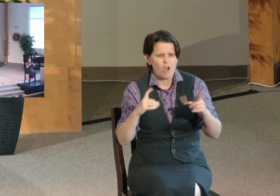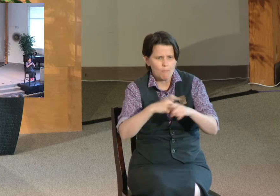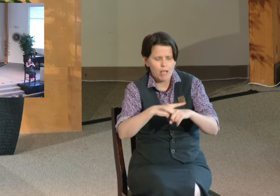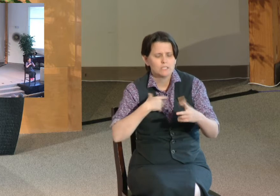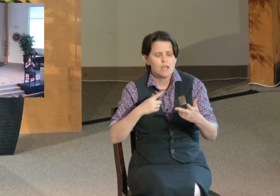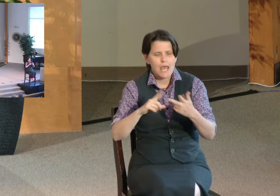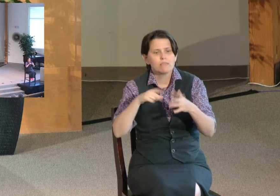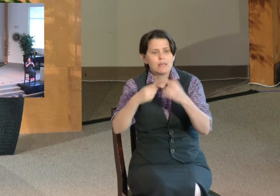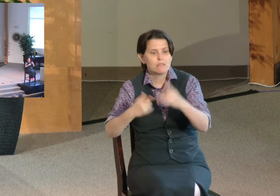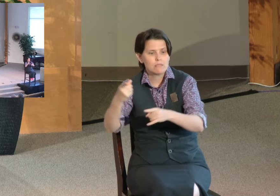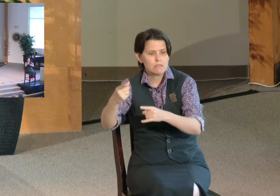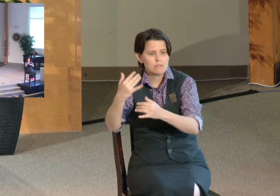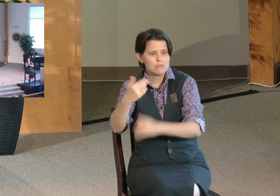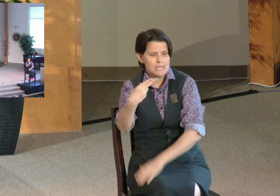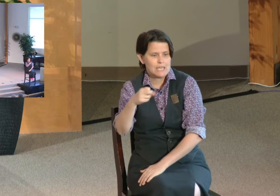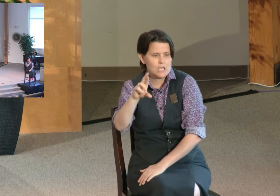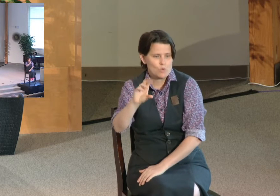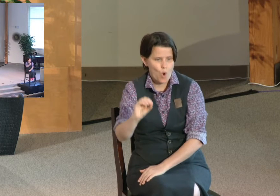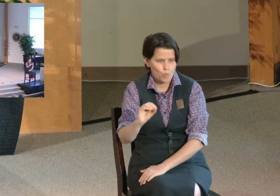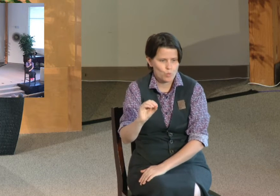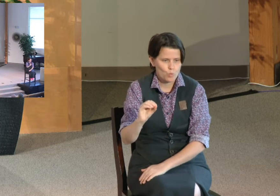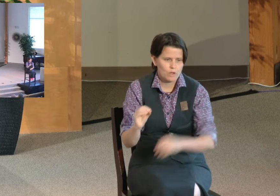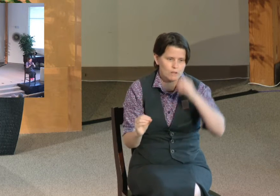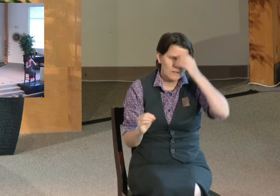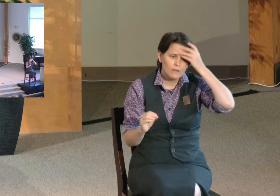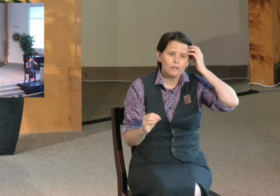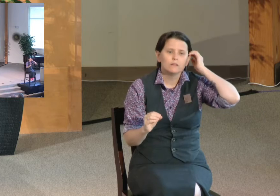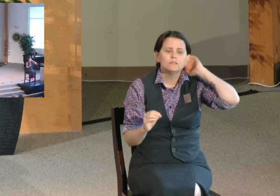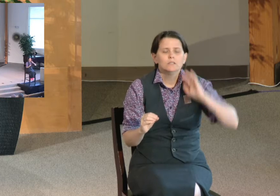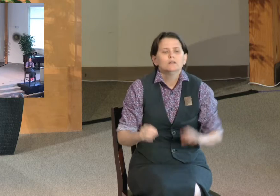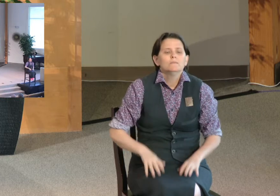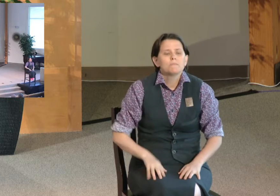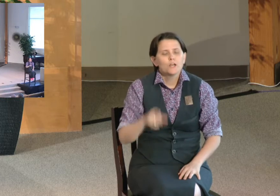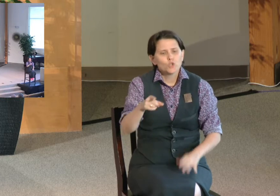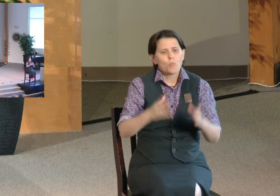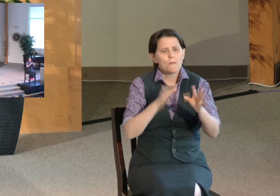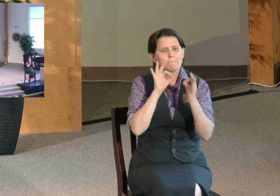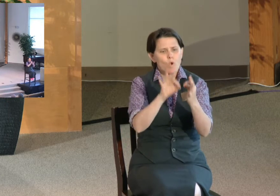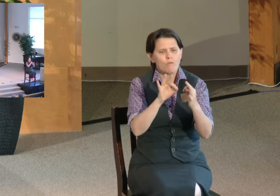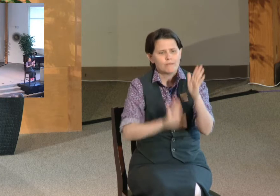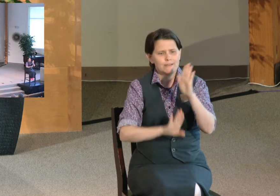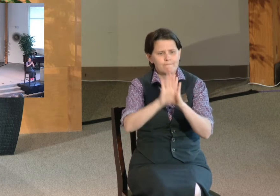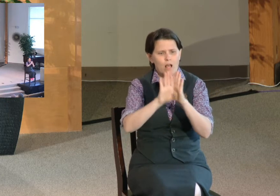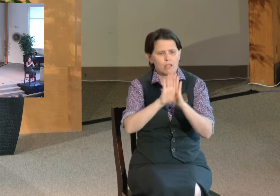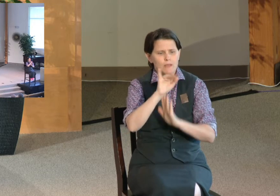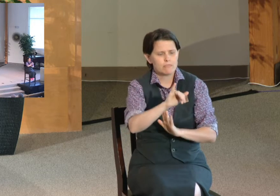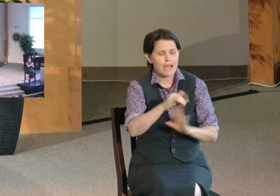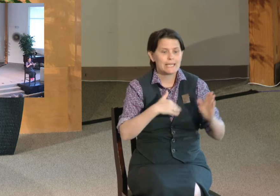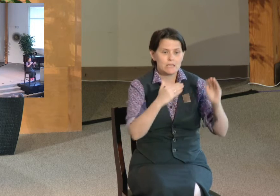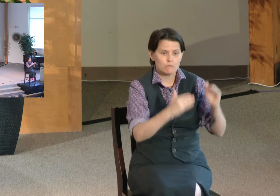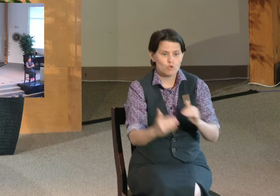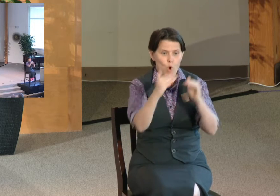And so the perfect development would be that the child transcends and includes in each of those archetypes as they become a mature